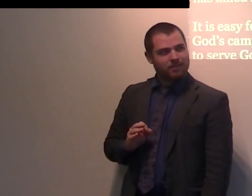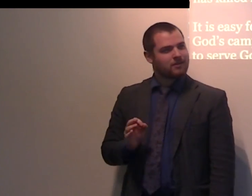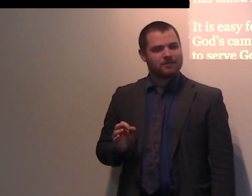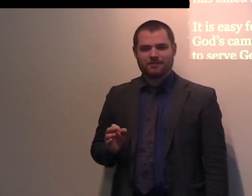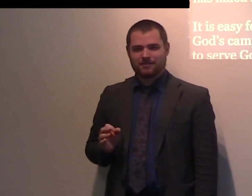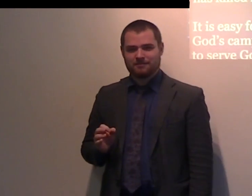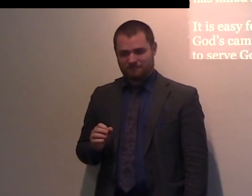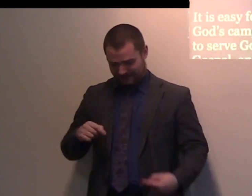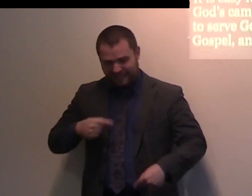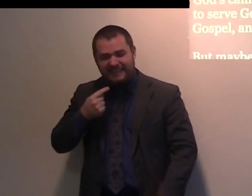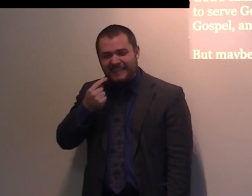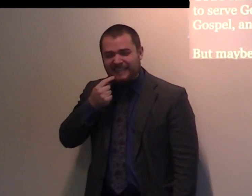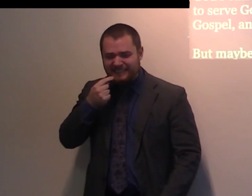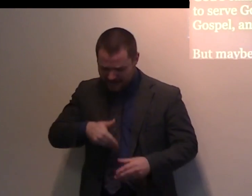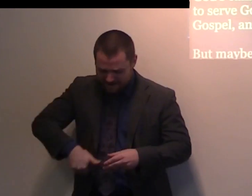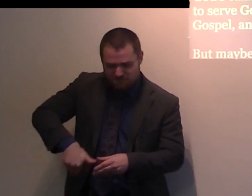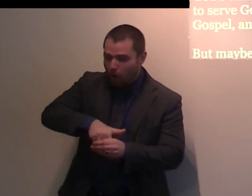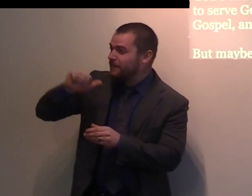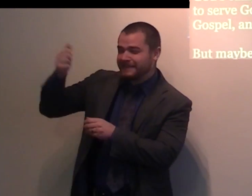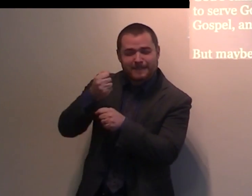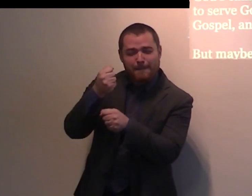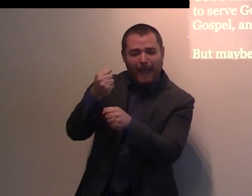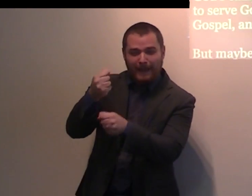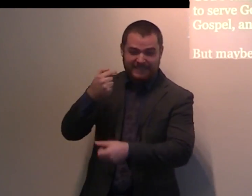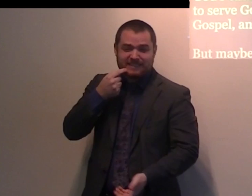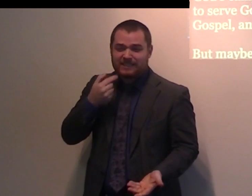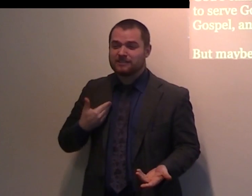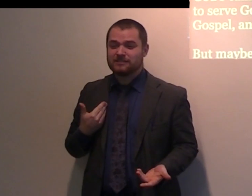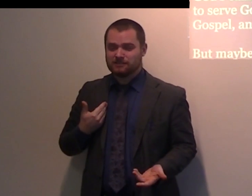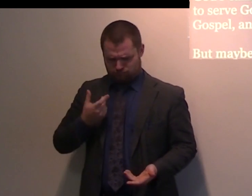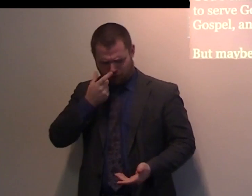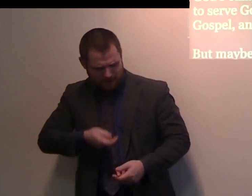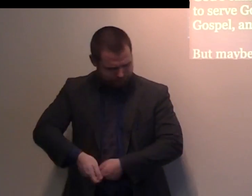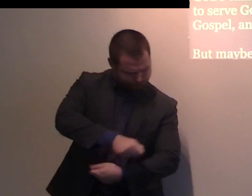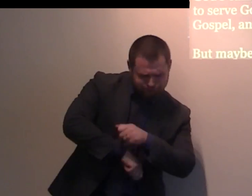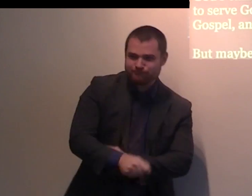It is easy for me to become involved in God's campaign here.